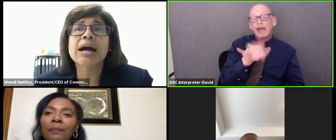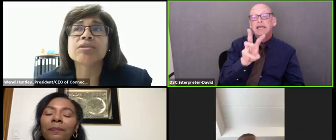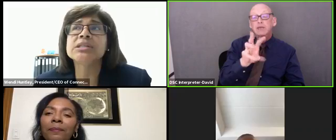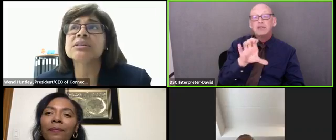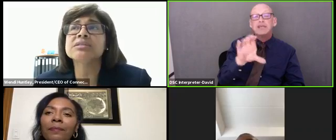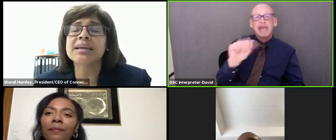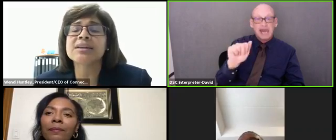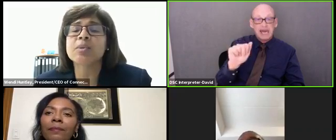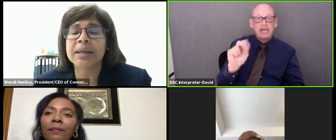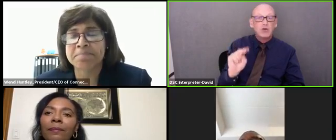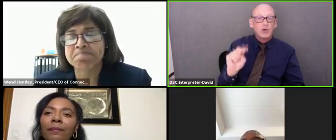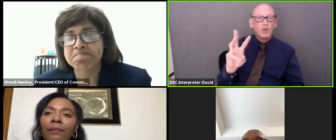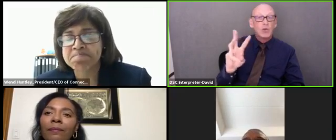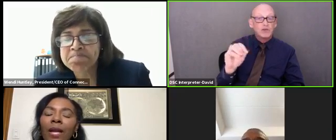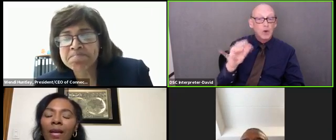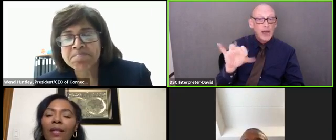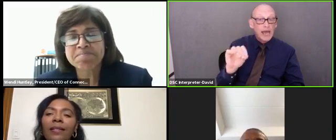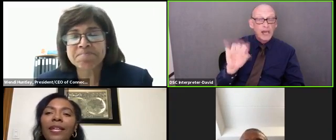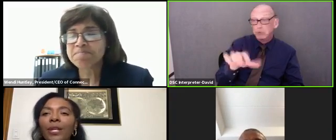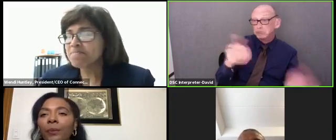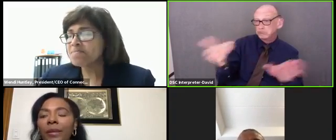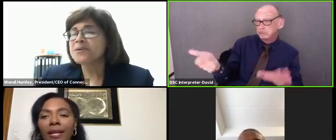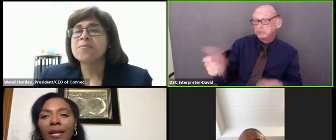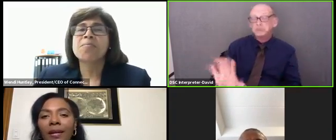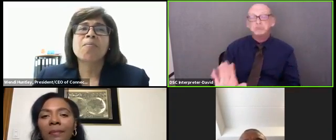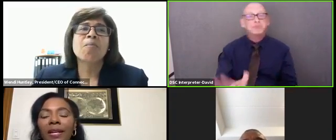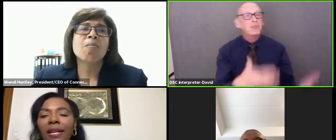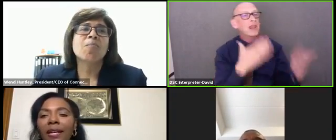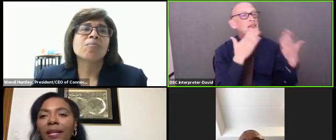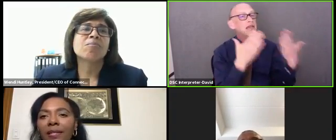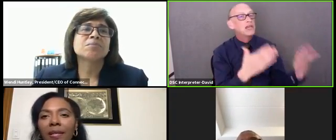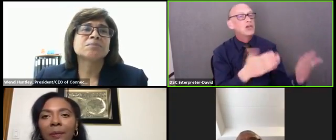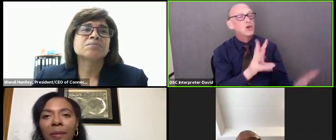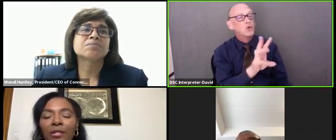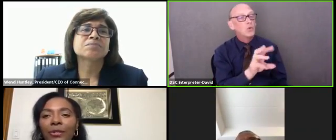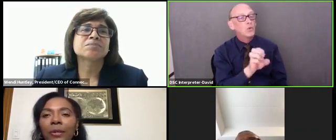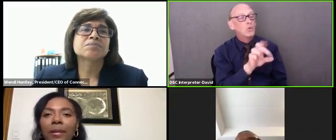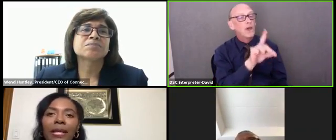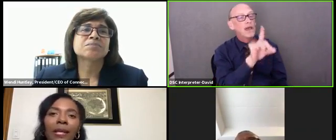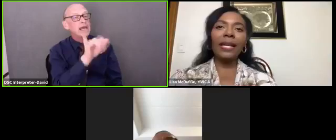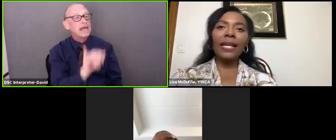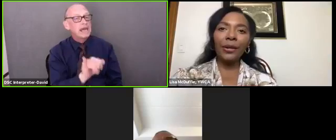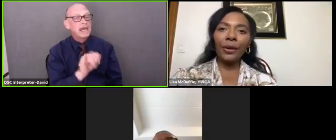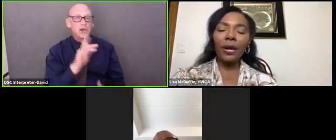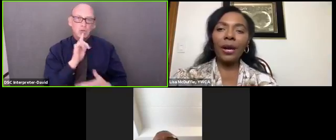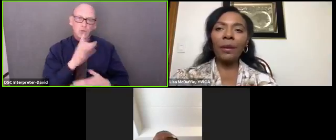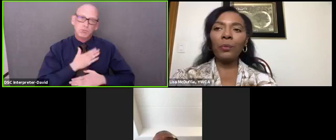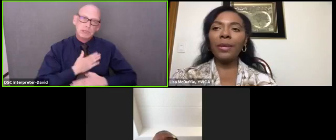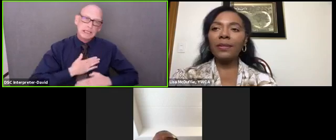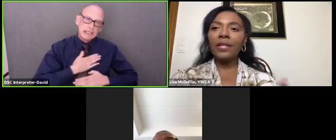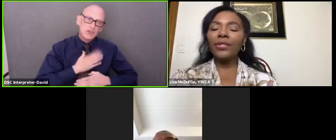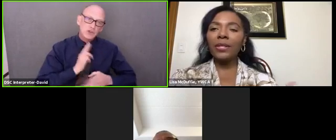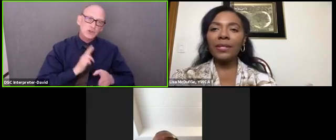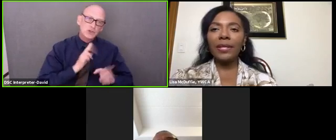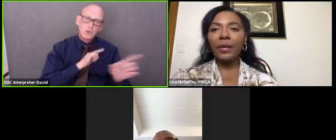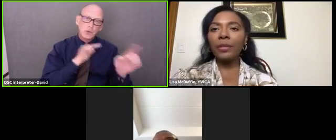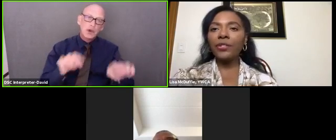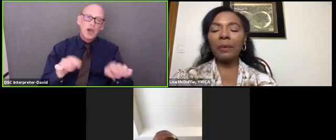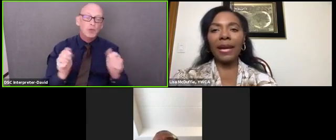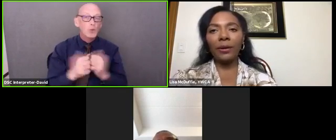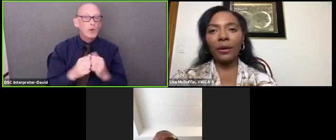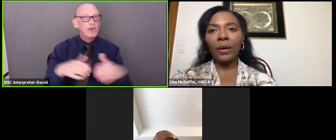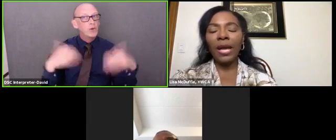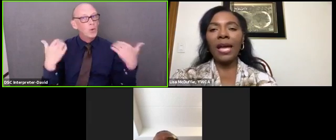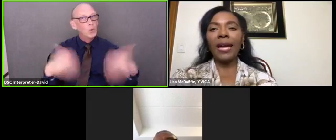Northwest Ohio. Lisa, take it away. Thank you, Wendy. Again, it is a pleasure to be here with such a